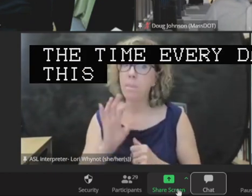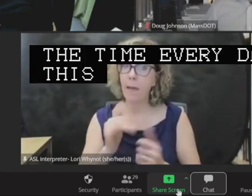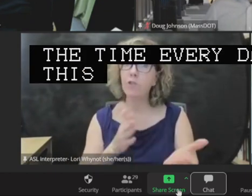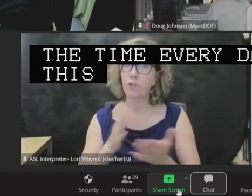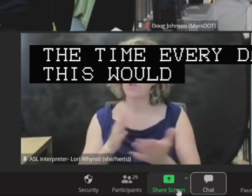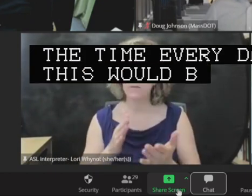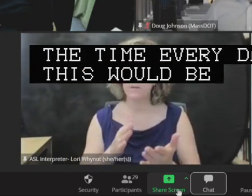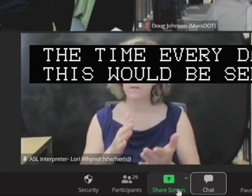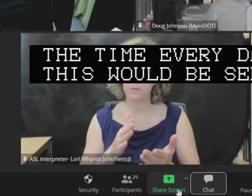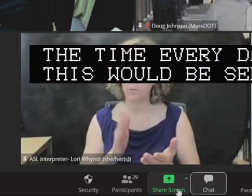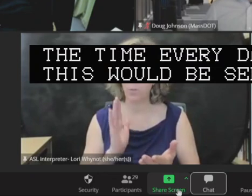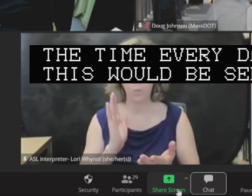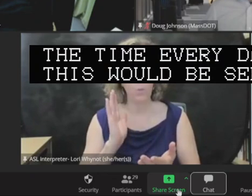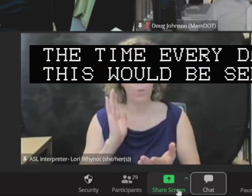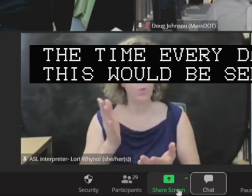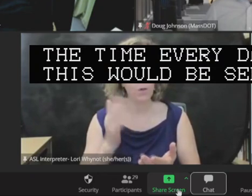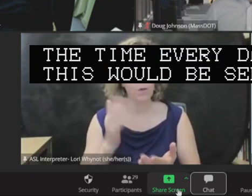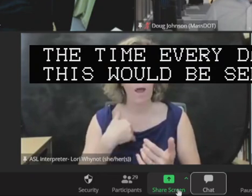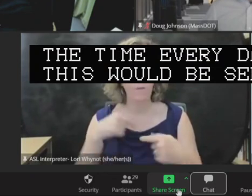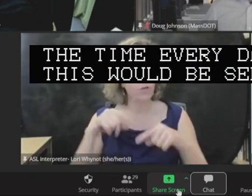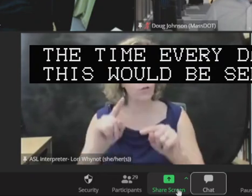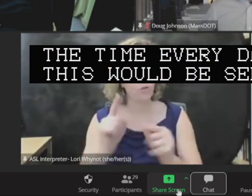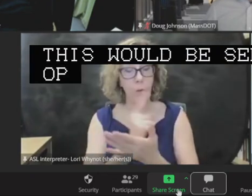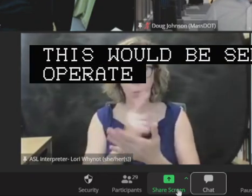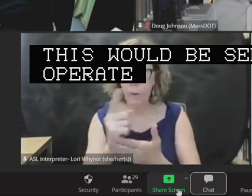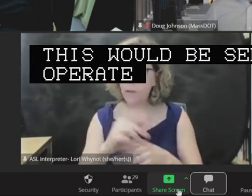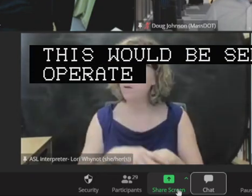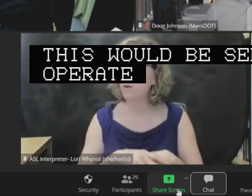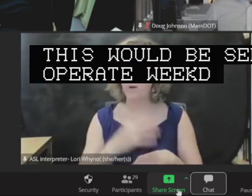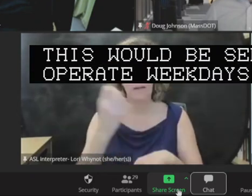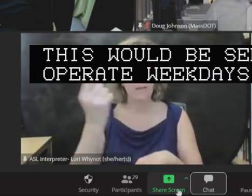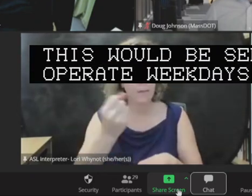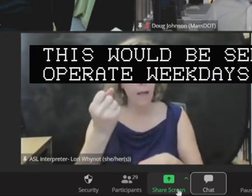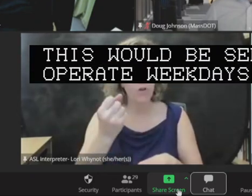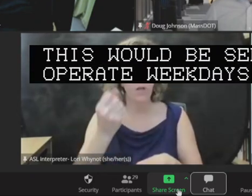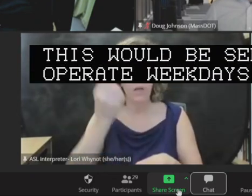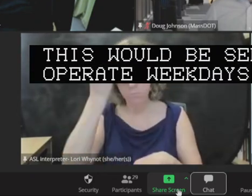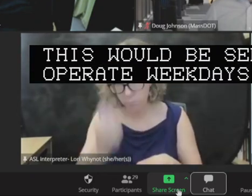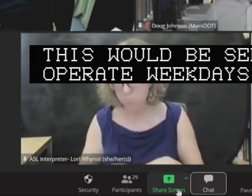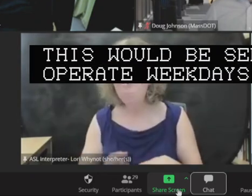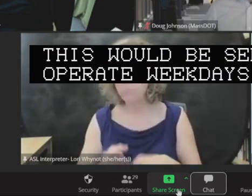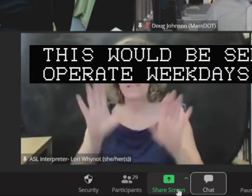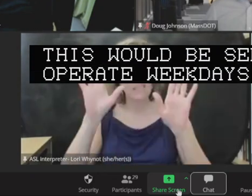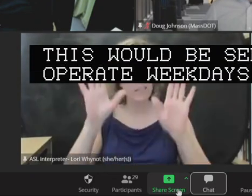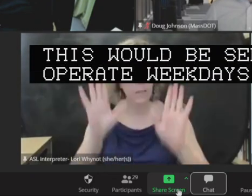operate weekdays, Saturdays, and Sundays